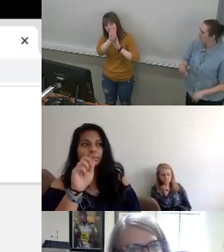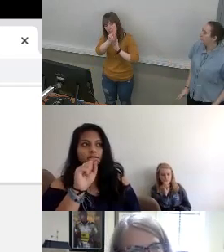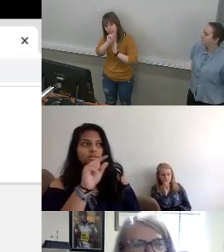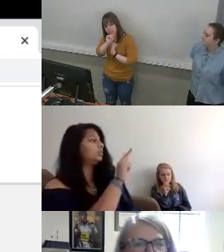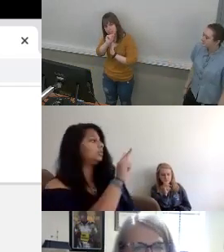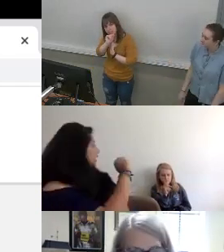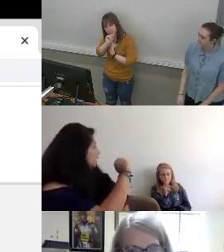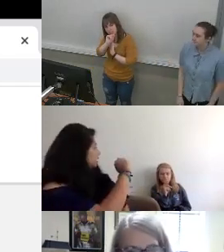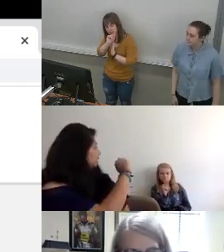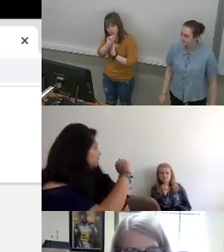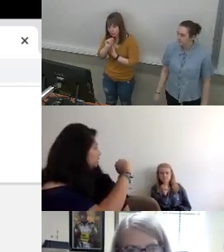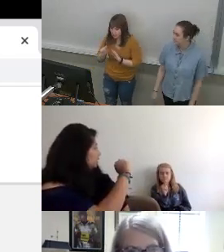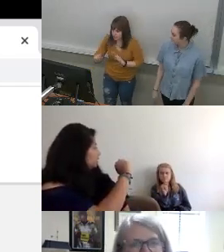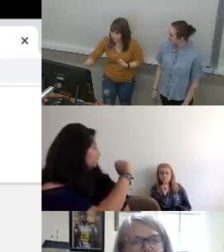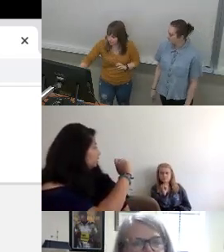taller Yeah. versus the T.